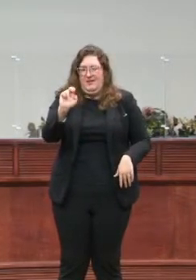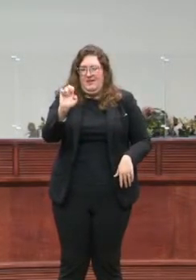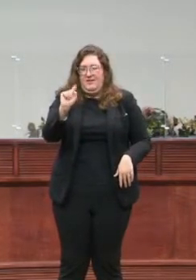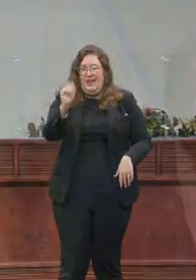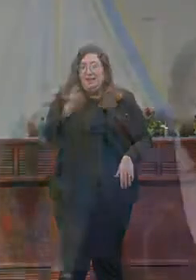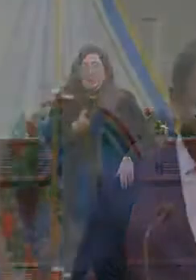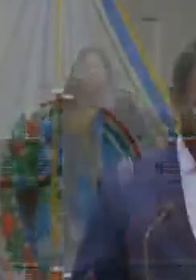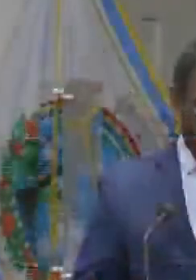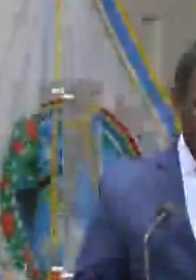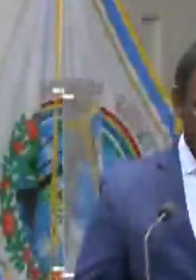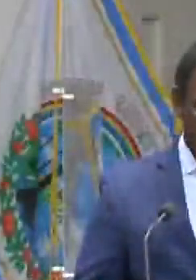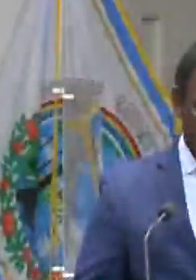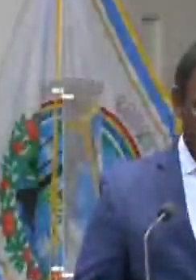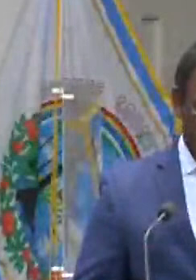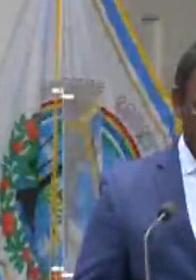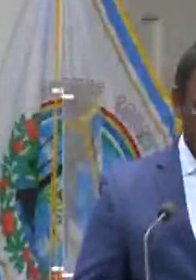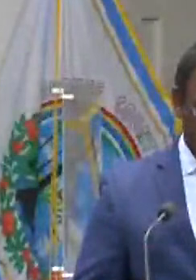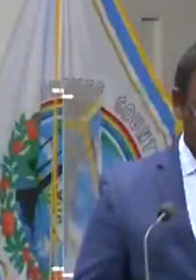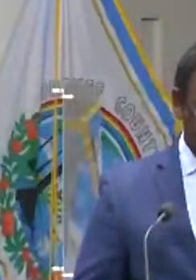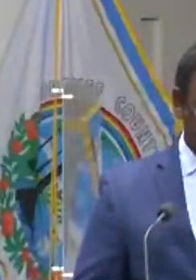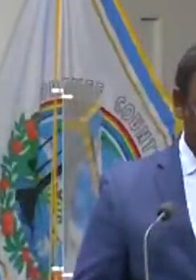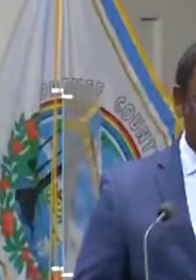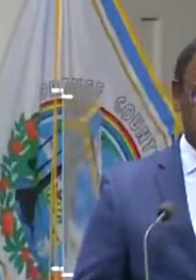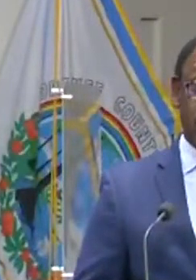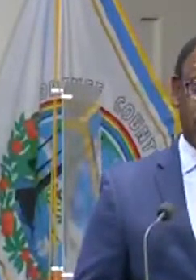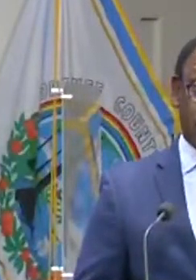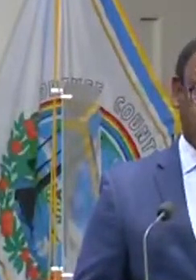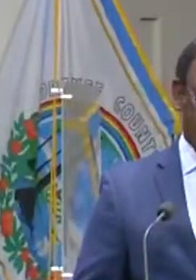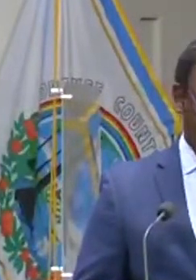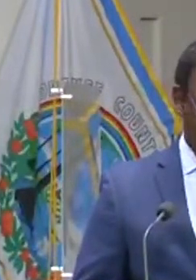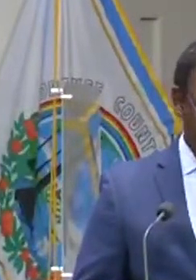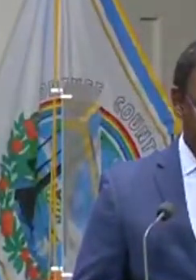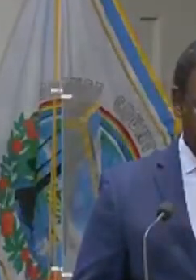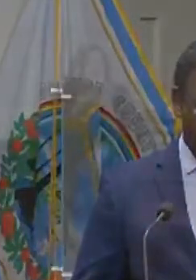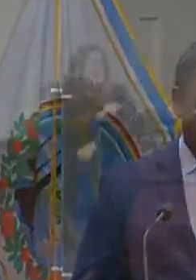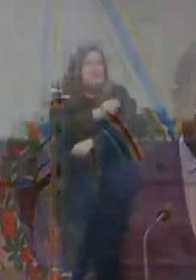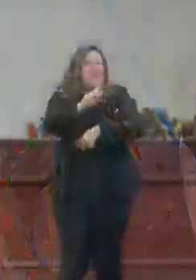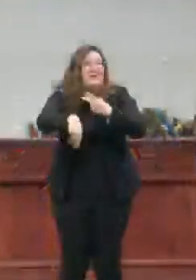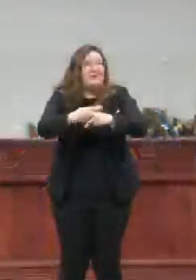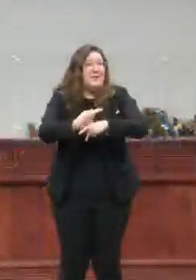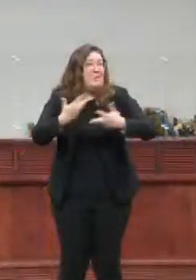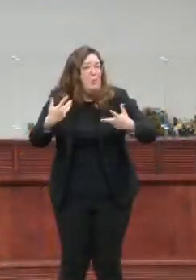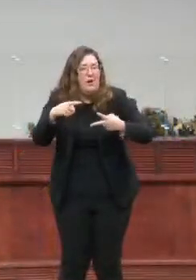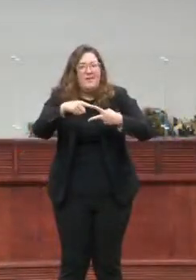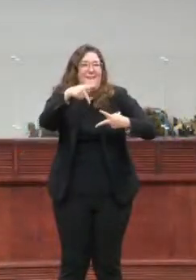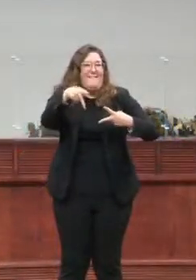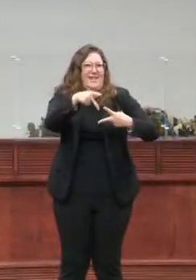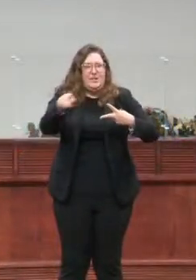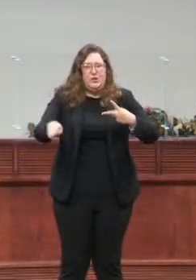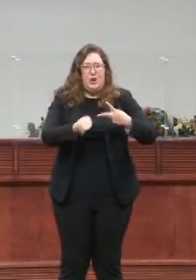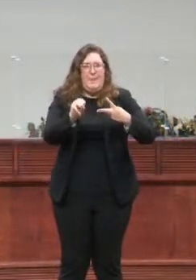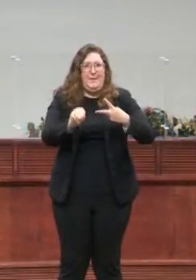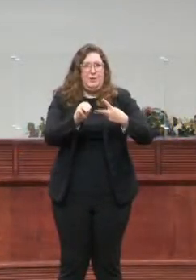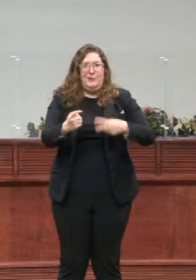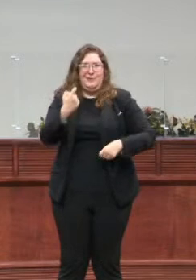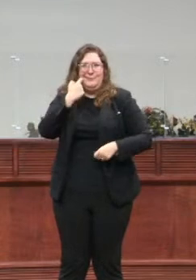World Stadium continues to offer the Pfizer or Moderna vaccines. Over Saturday and